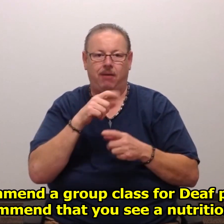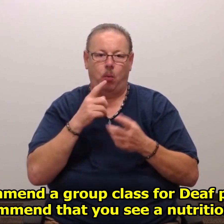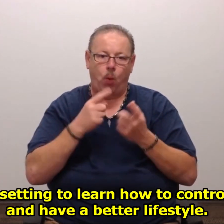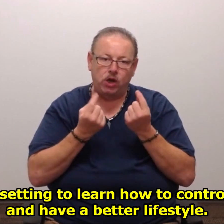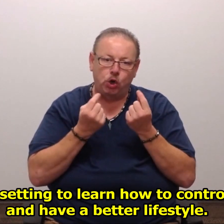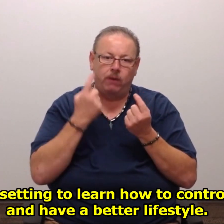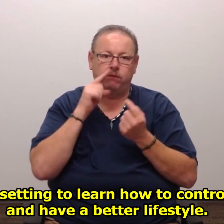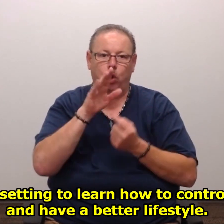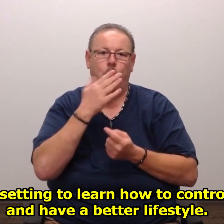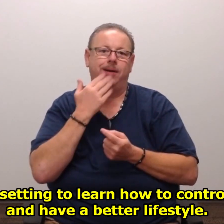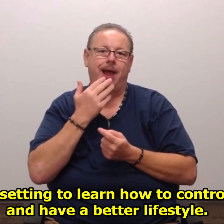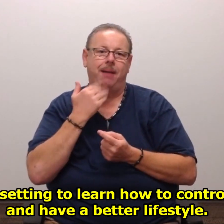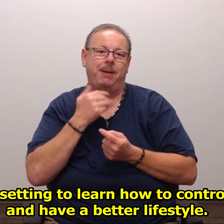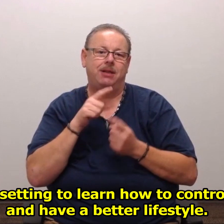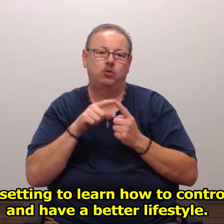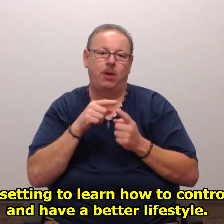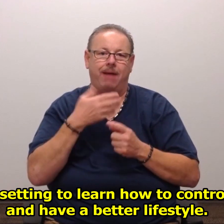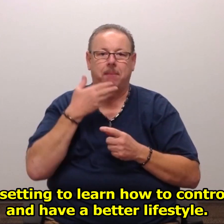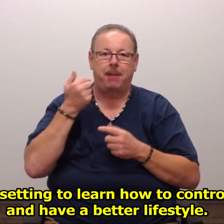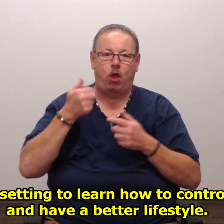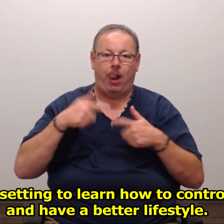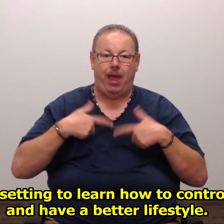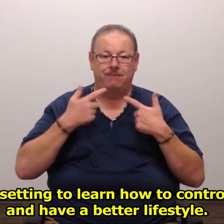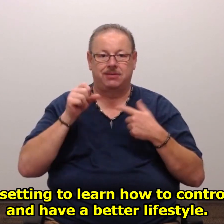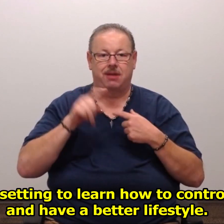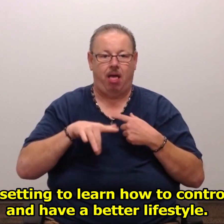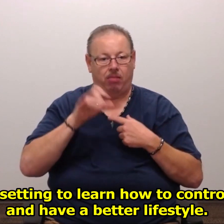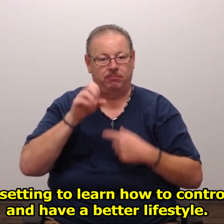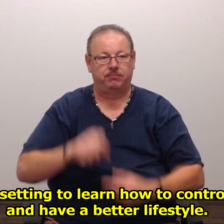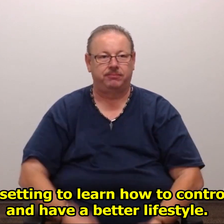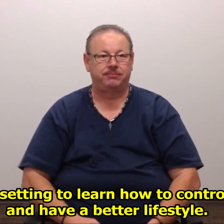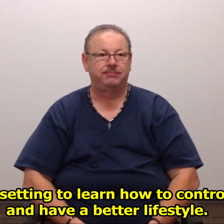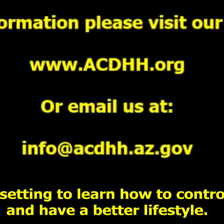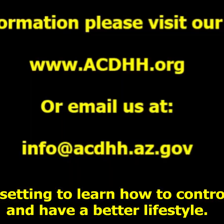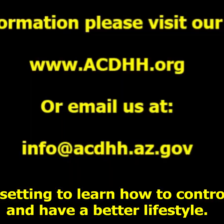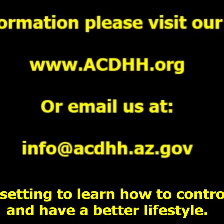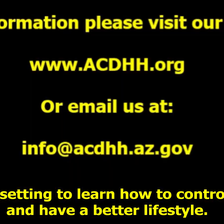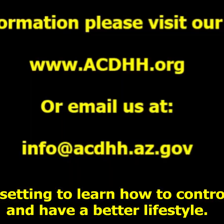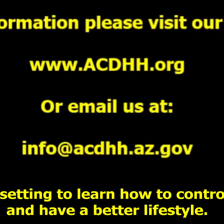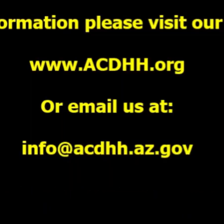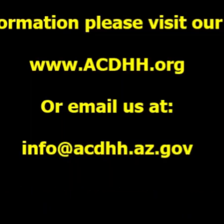nutritionist in a one-on-one setting to learn how to control your diabetes and have a better lifestyle.